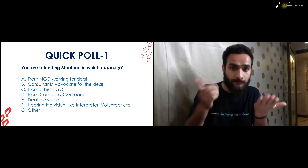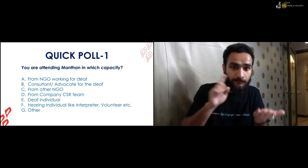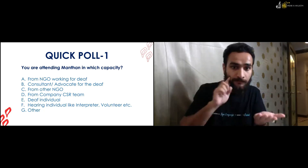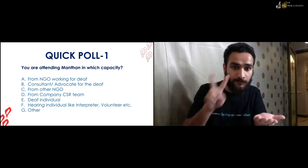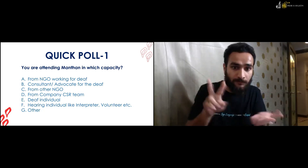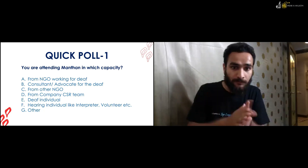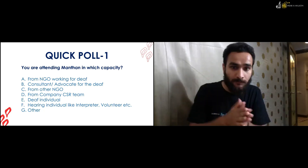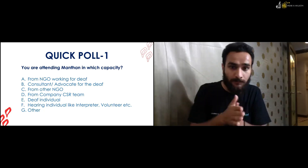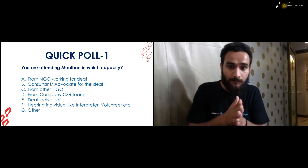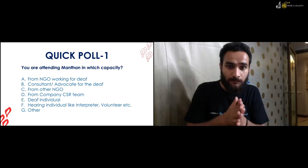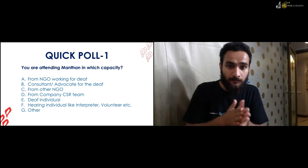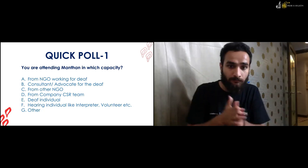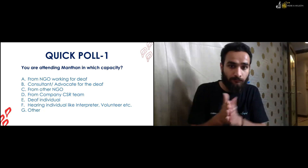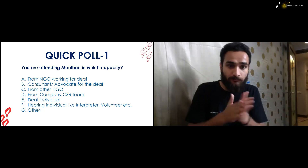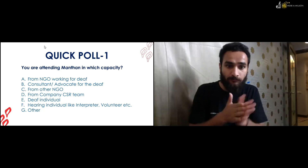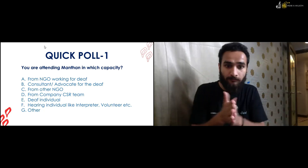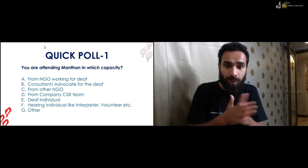Can we have the poll, please? Vaishali?